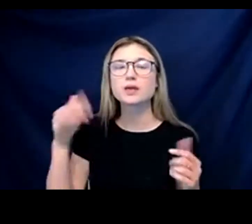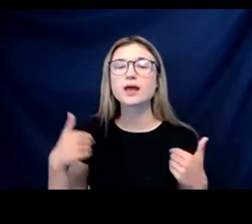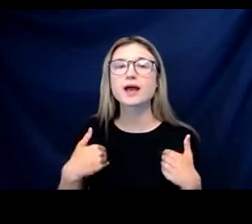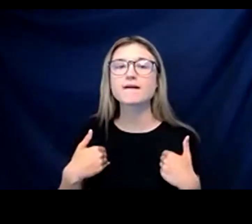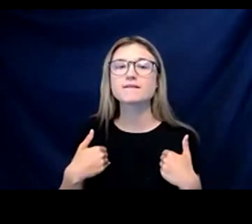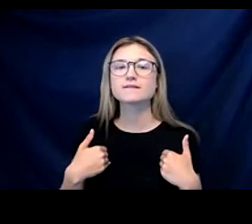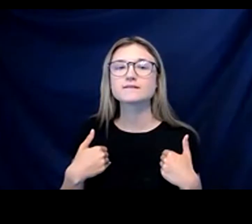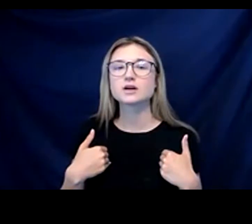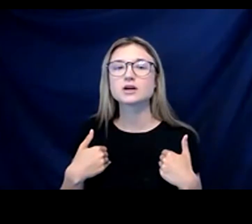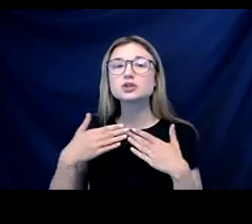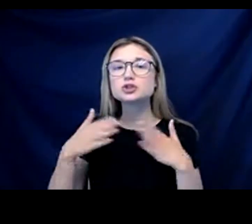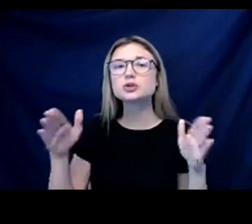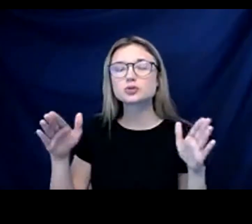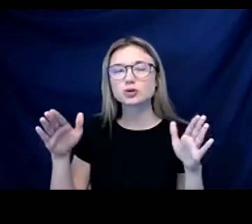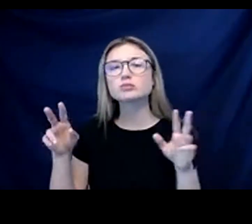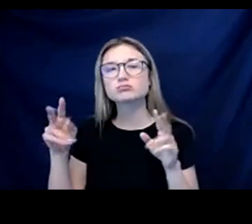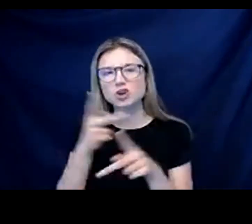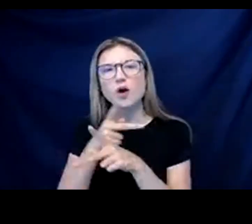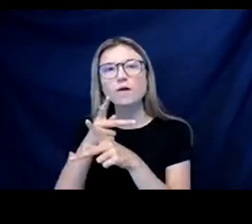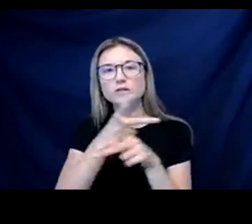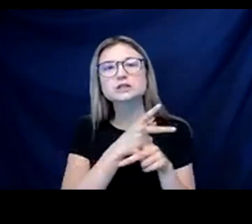general oversight of,